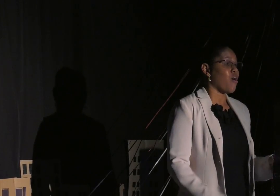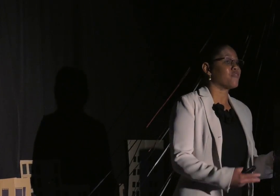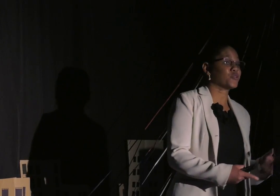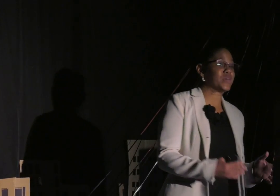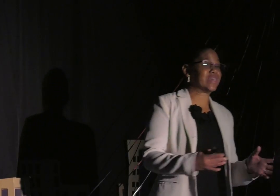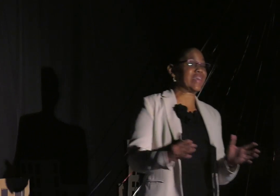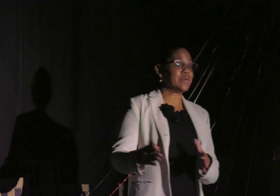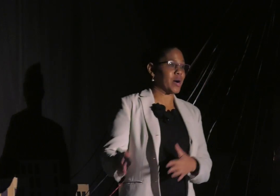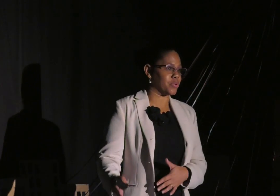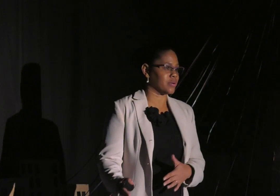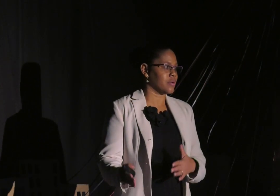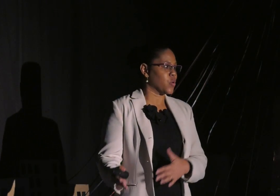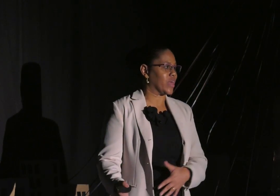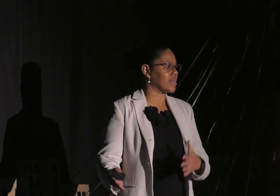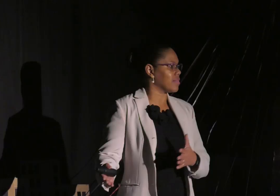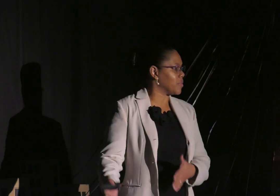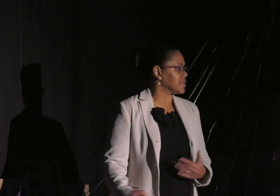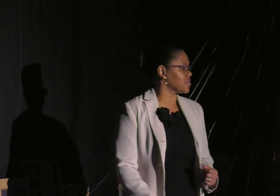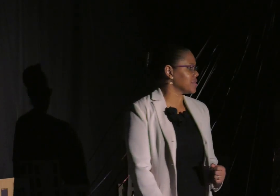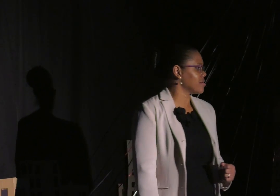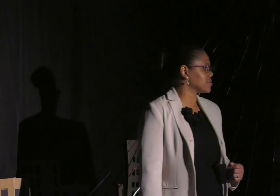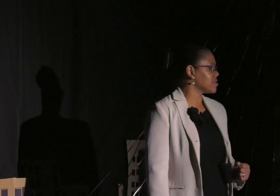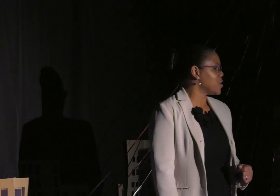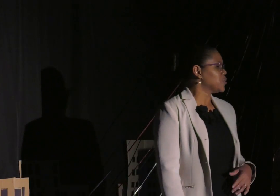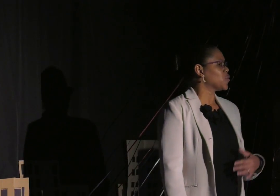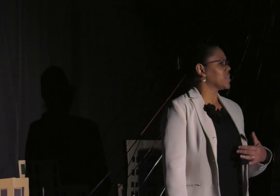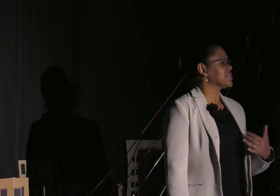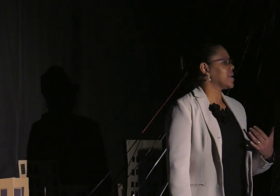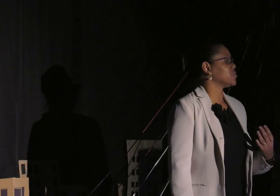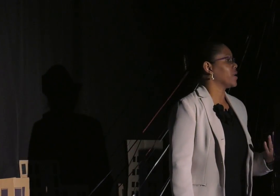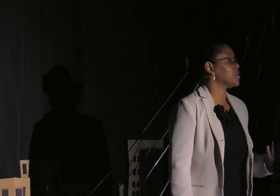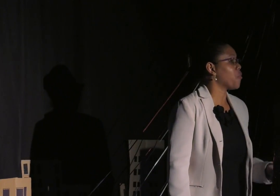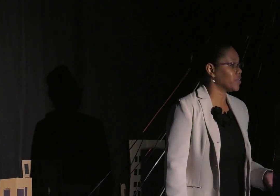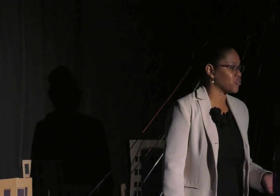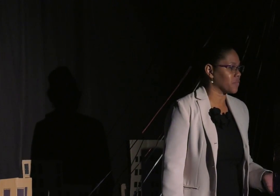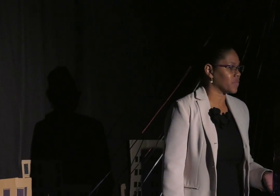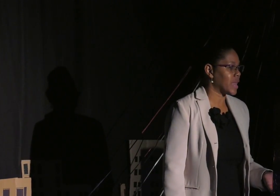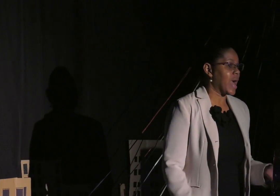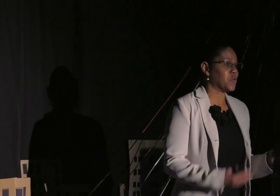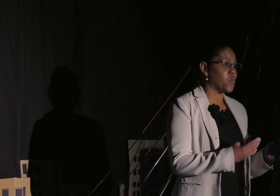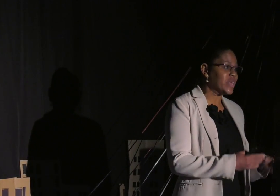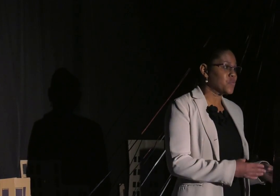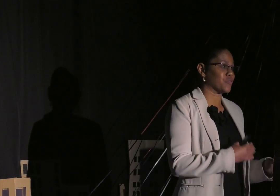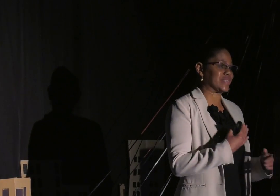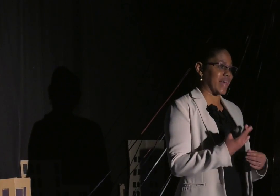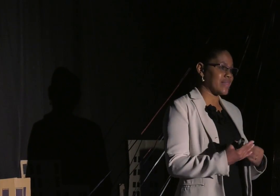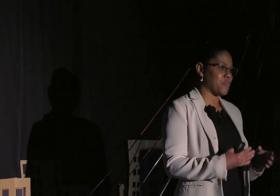Of course we couldn't keep up with the pace of the songs. So we then started writing poetry and we would recite the